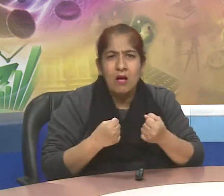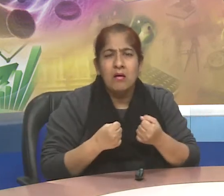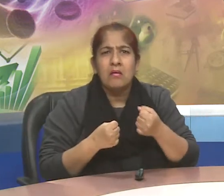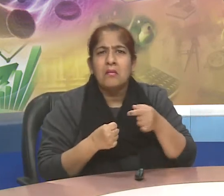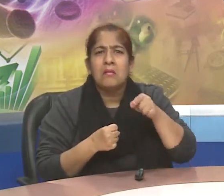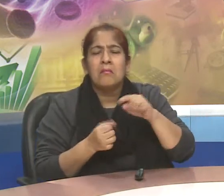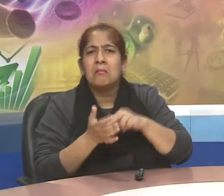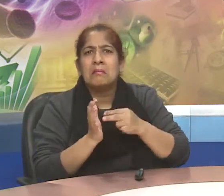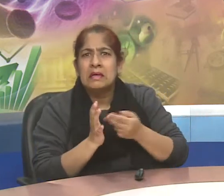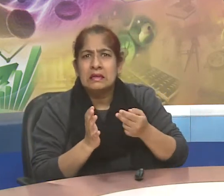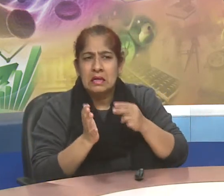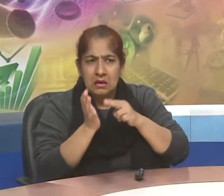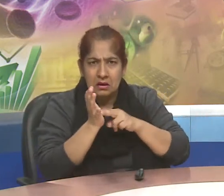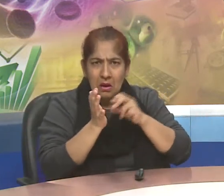what are